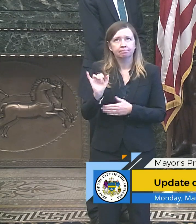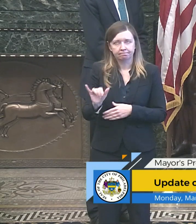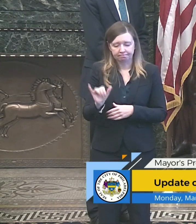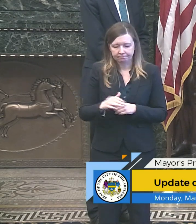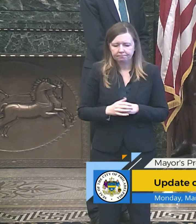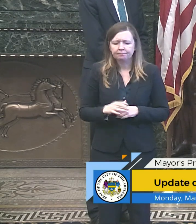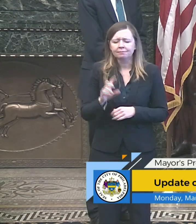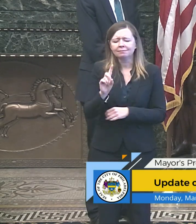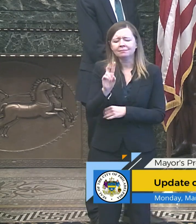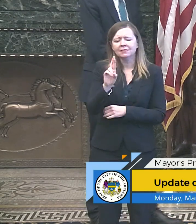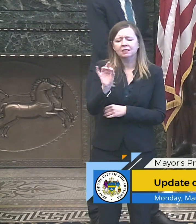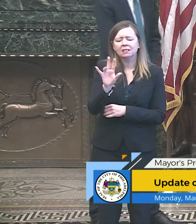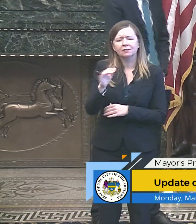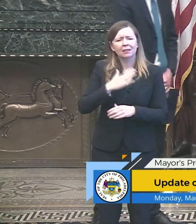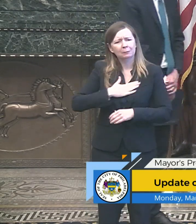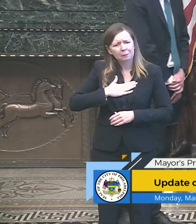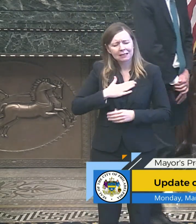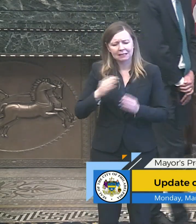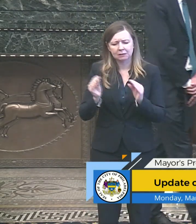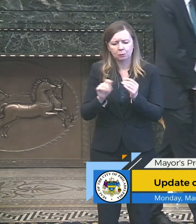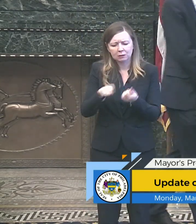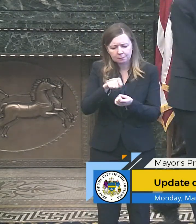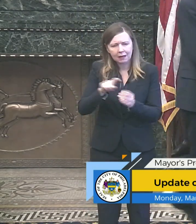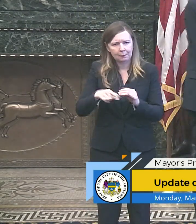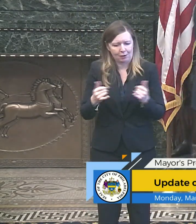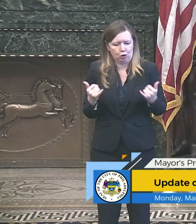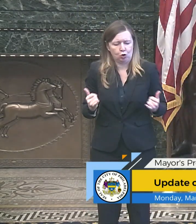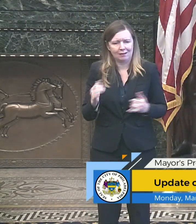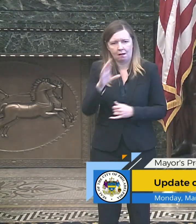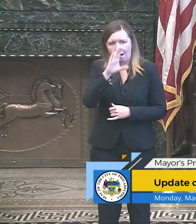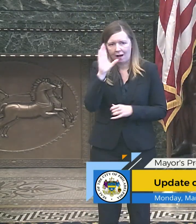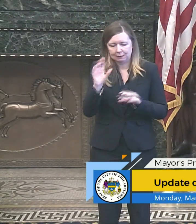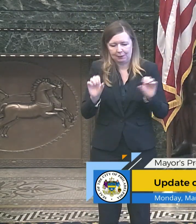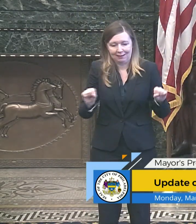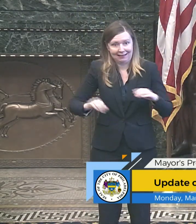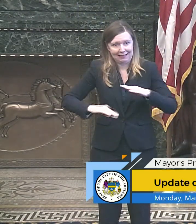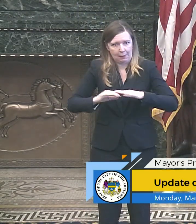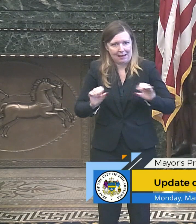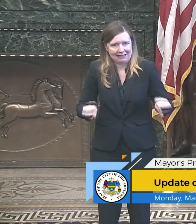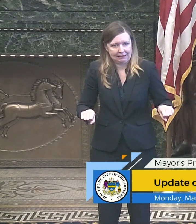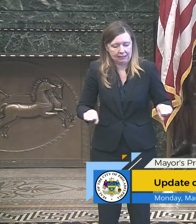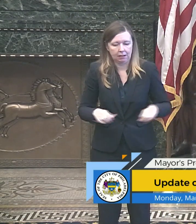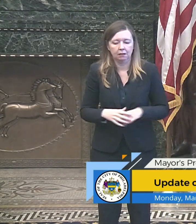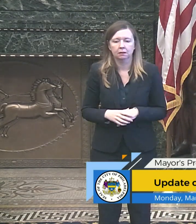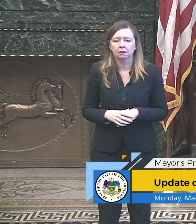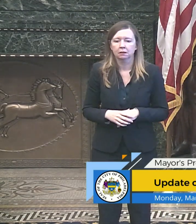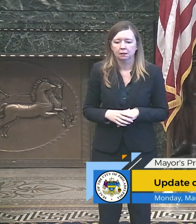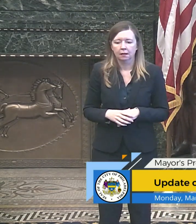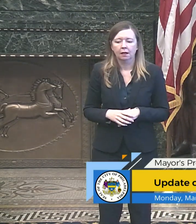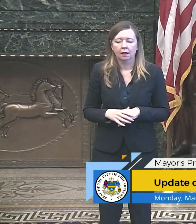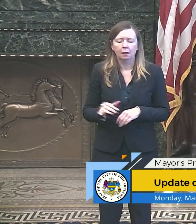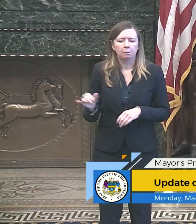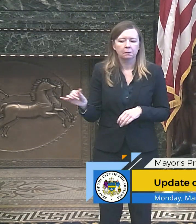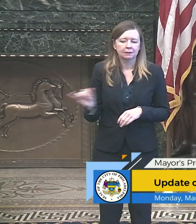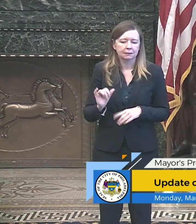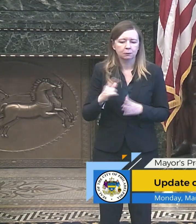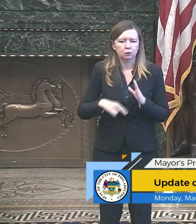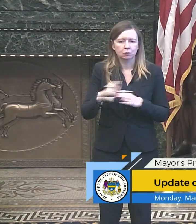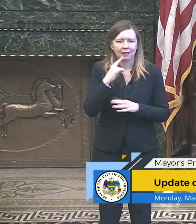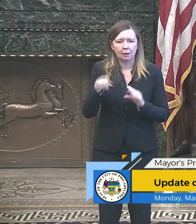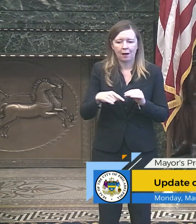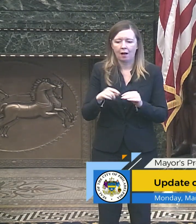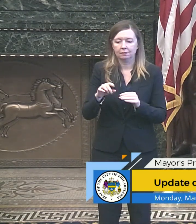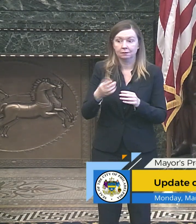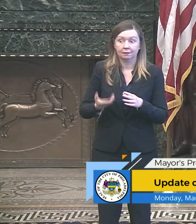Dr. Farley, could you be more specific about the current hospital capacity? And this is similar to what you were saying about when the surge